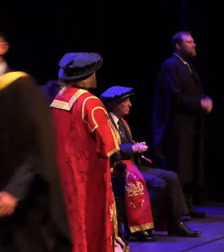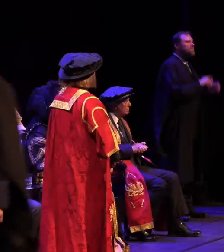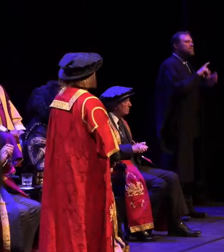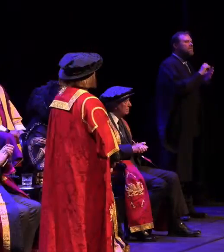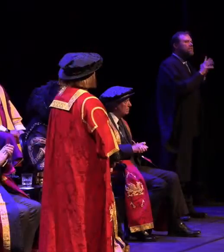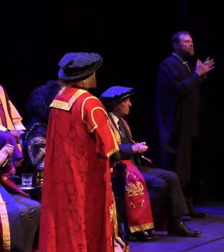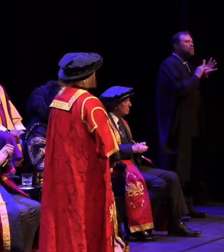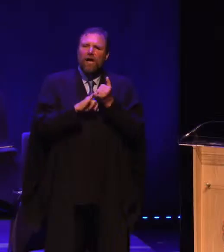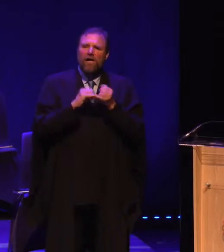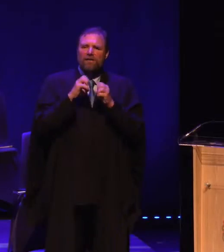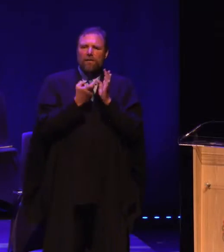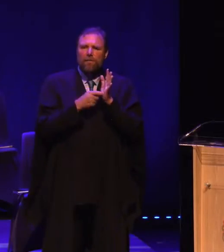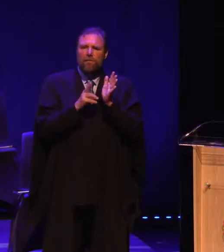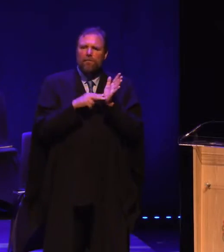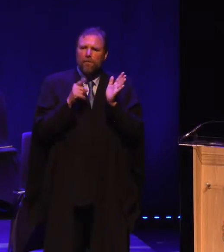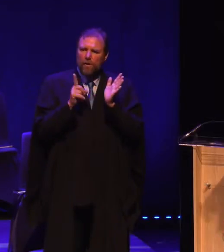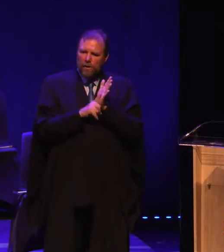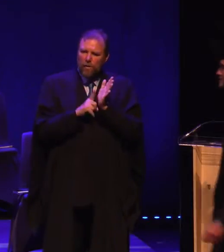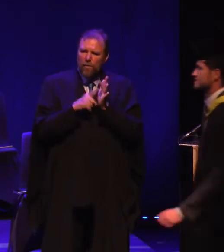Charles Burton Lupo.